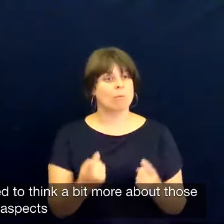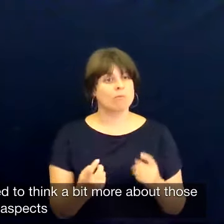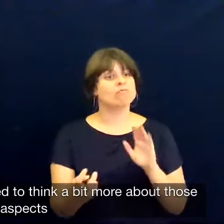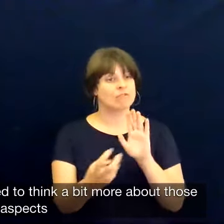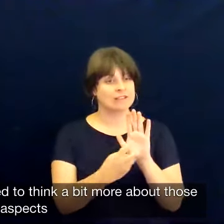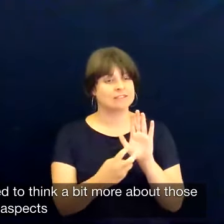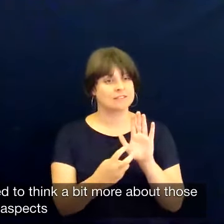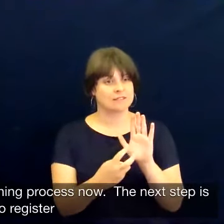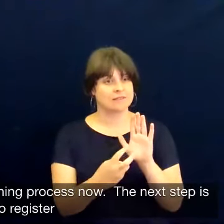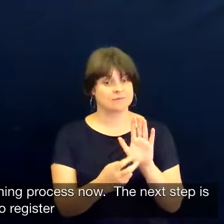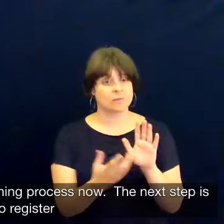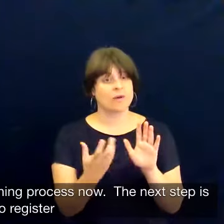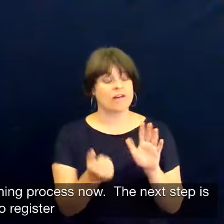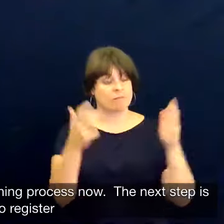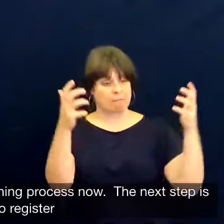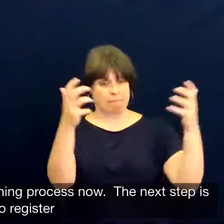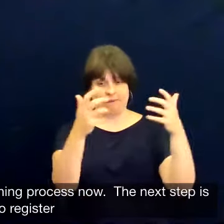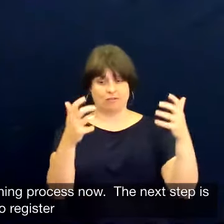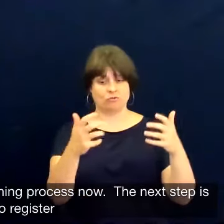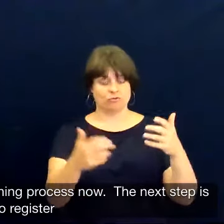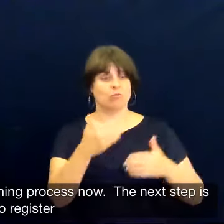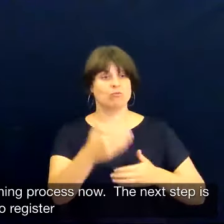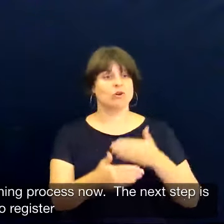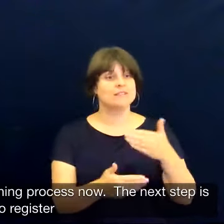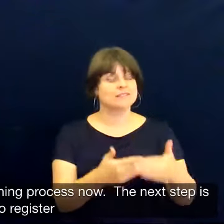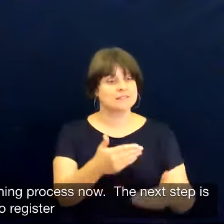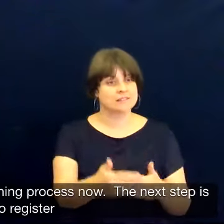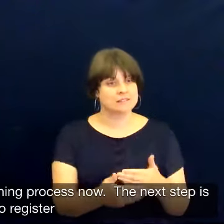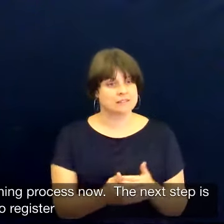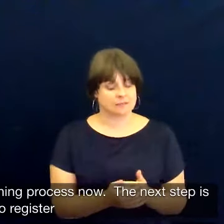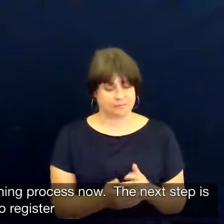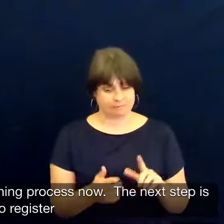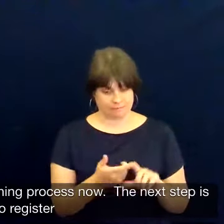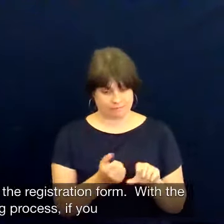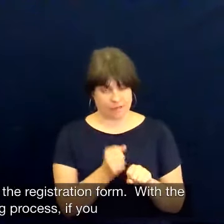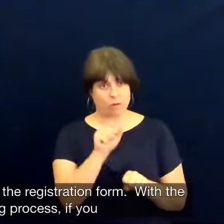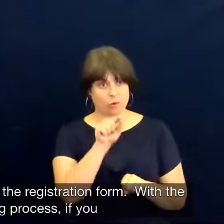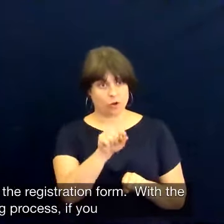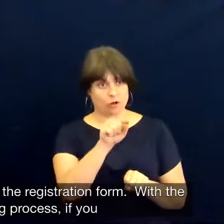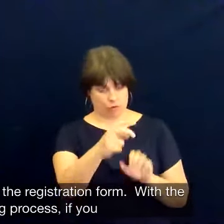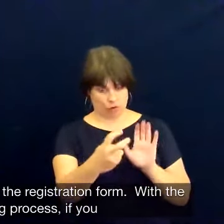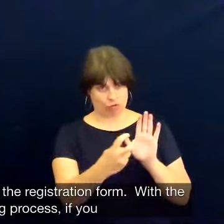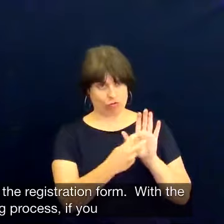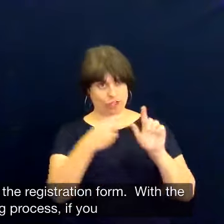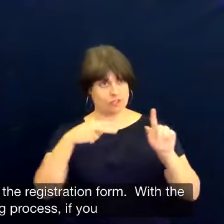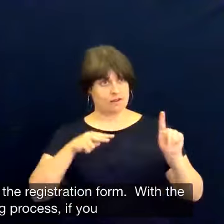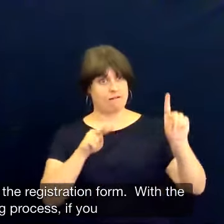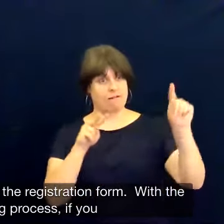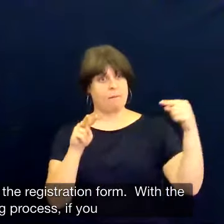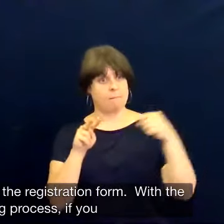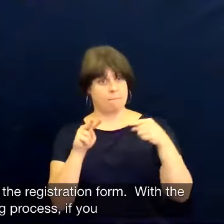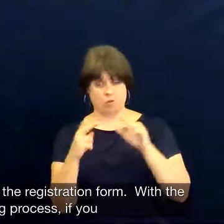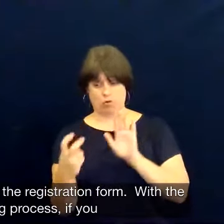So with the matching process, if you register as a mentee, we can